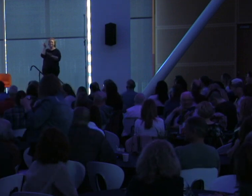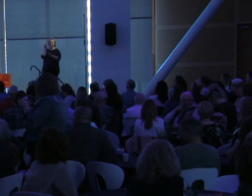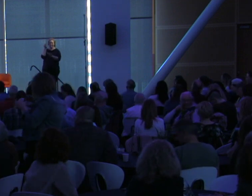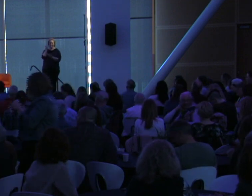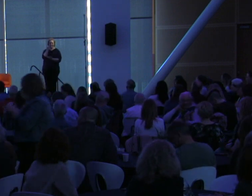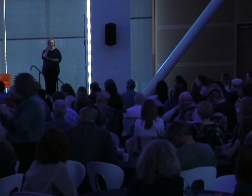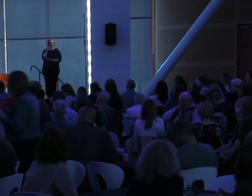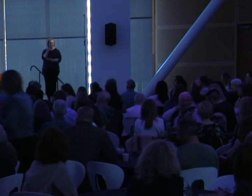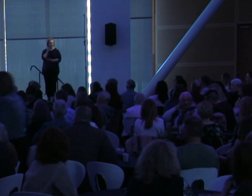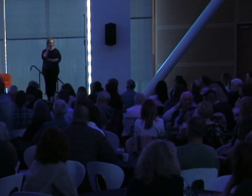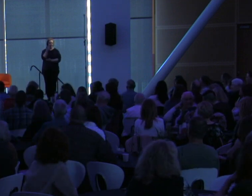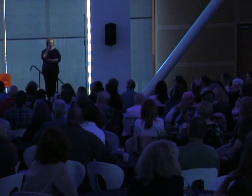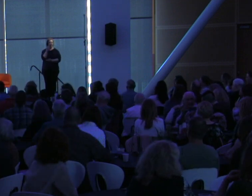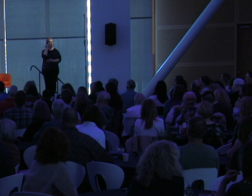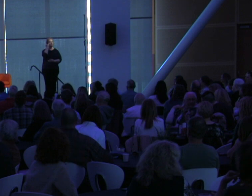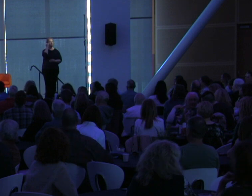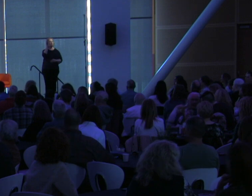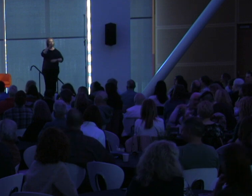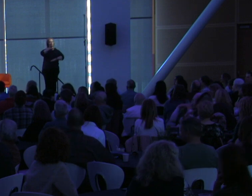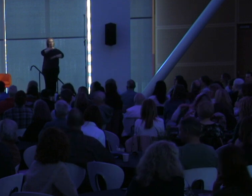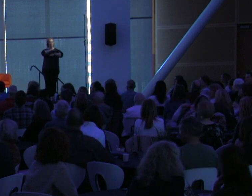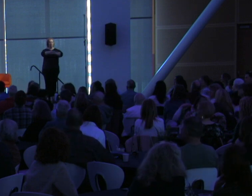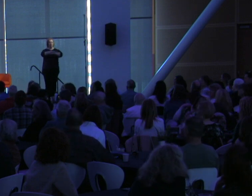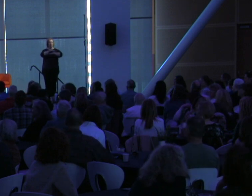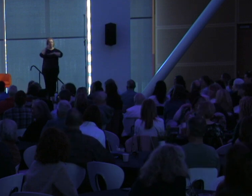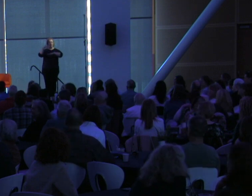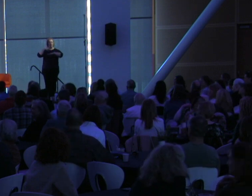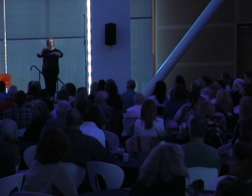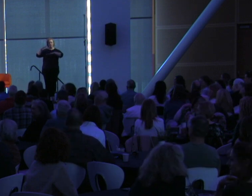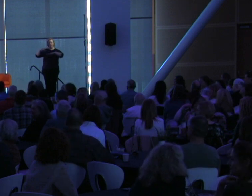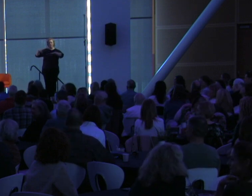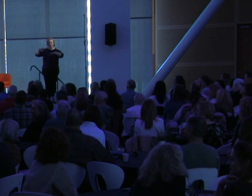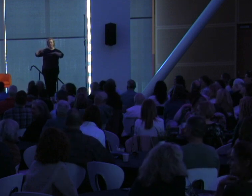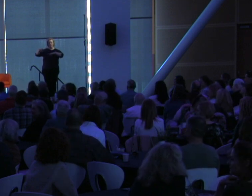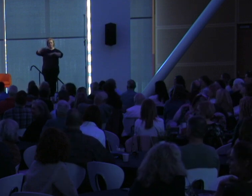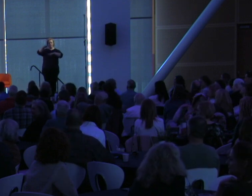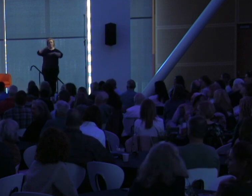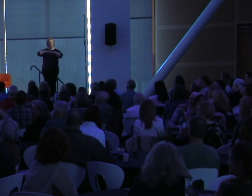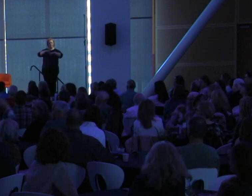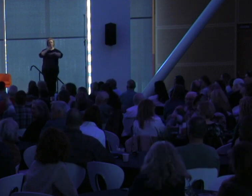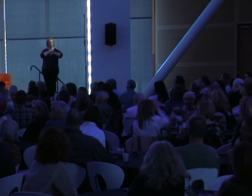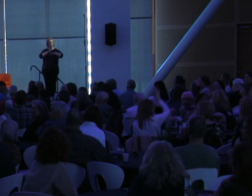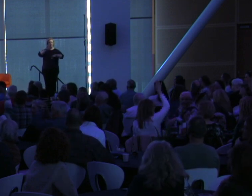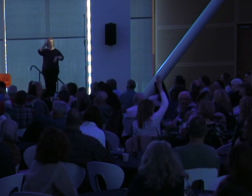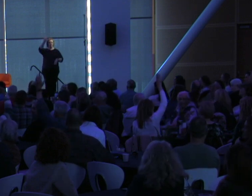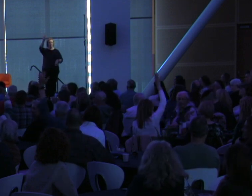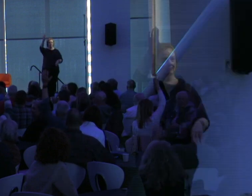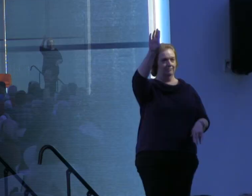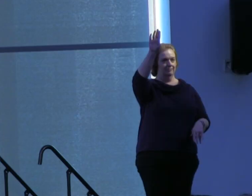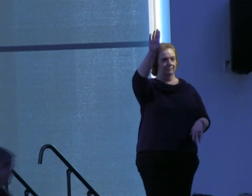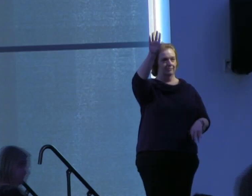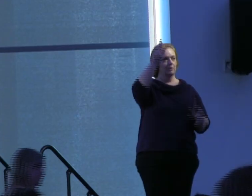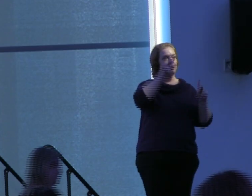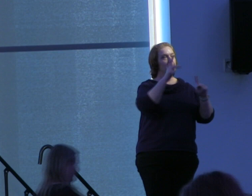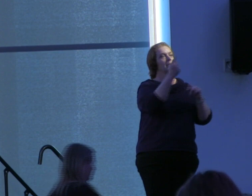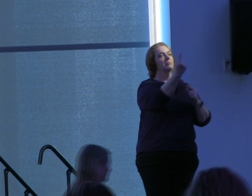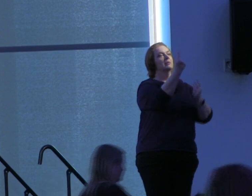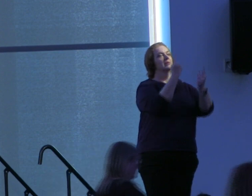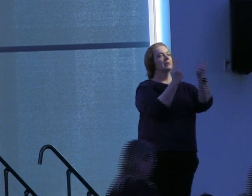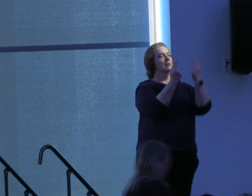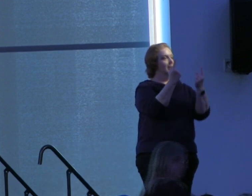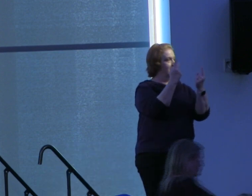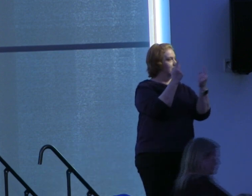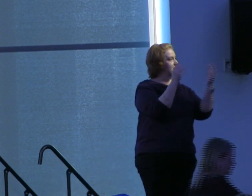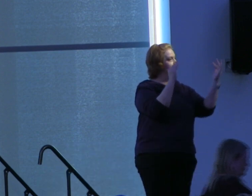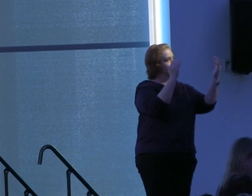If you have an open seat next to you at your seance table, would you just raise your hand to let people know if you're over here on